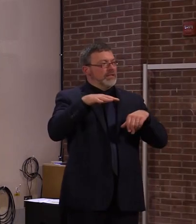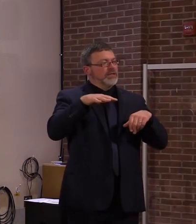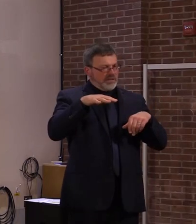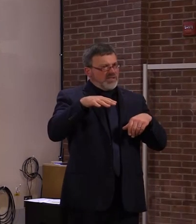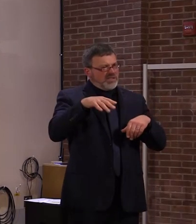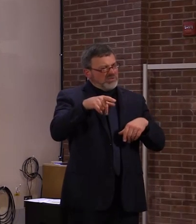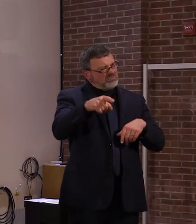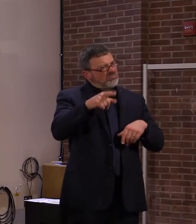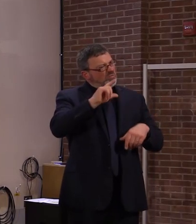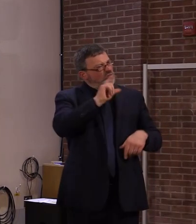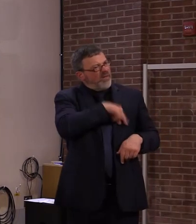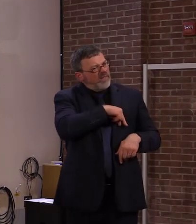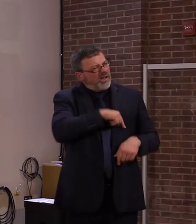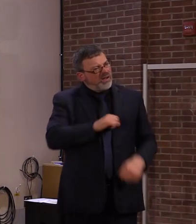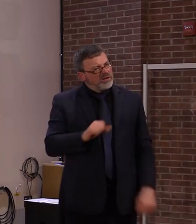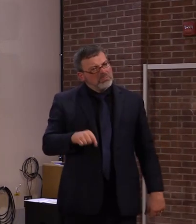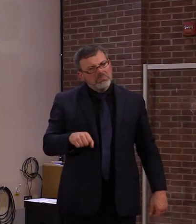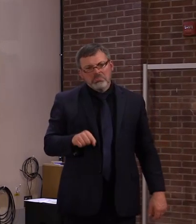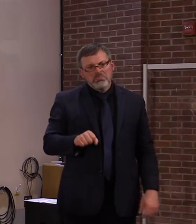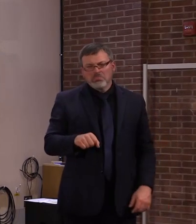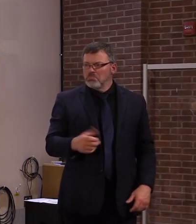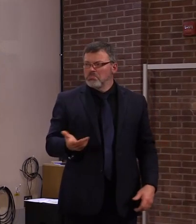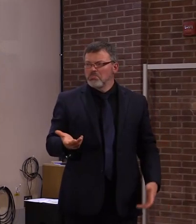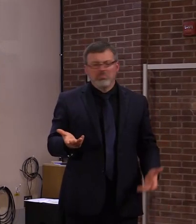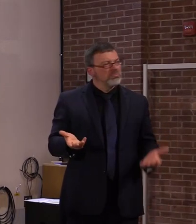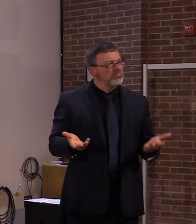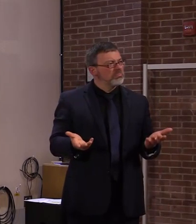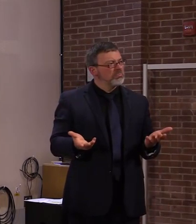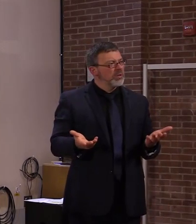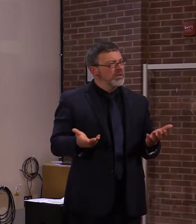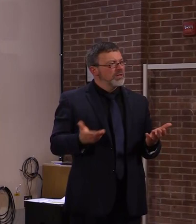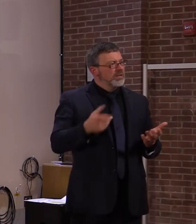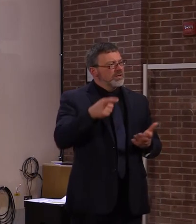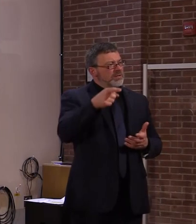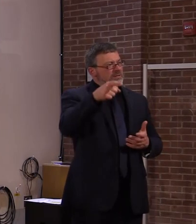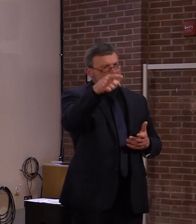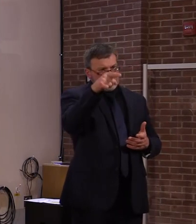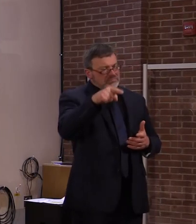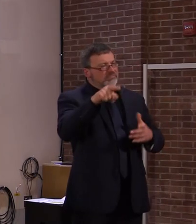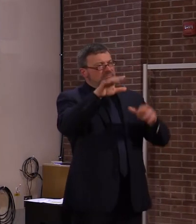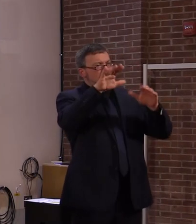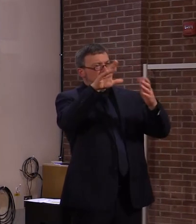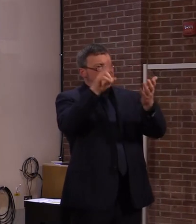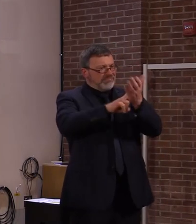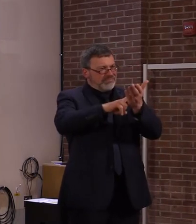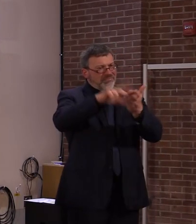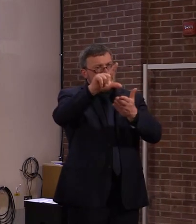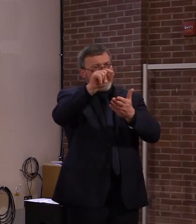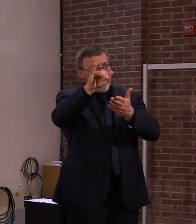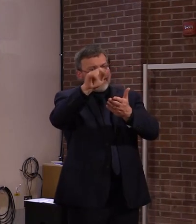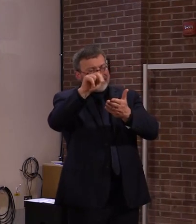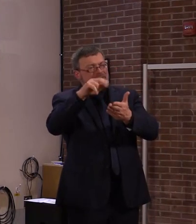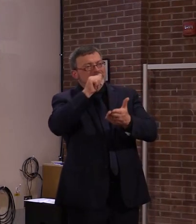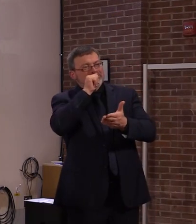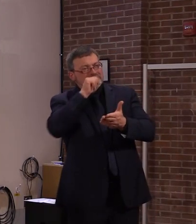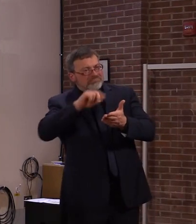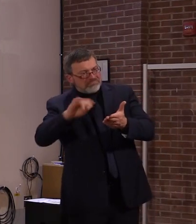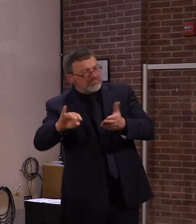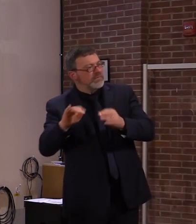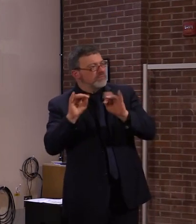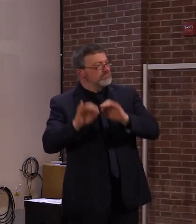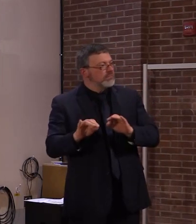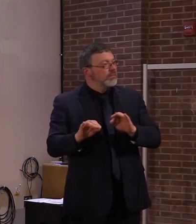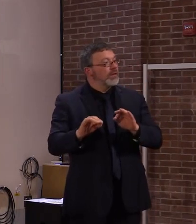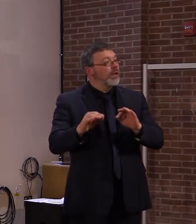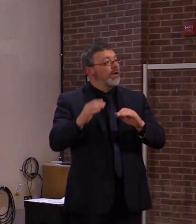there's a place where you can go down and put a password into that, where the password is right there. It's Booster, all in